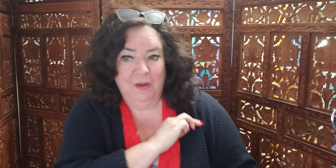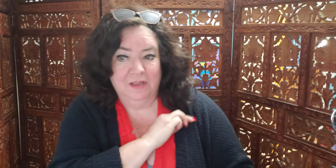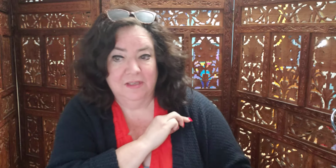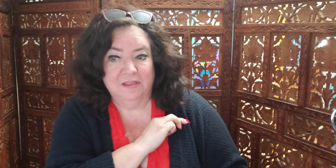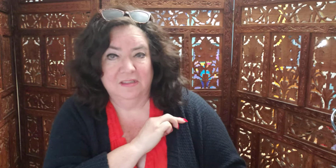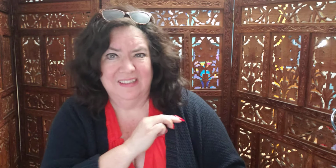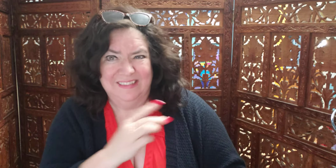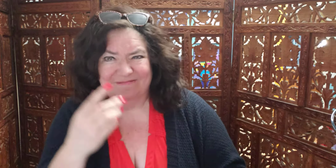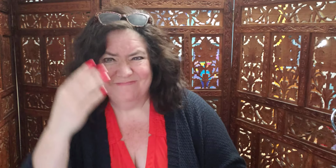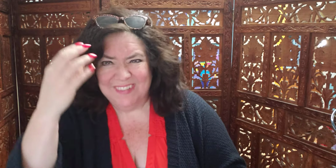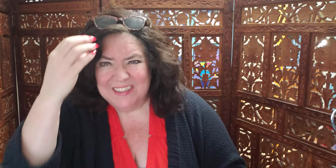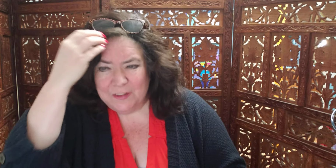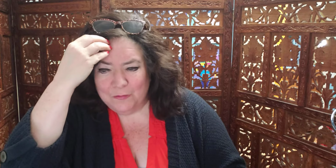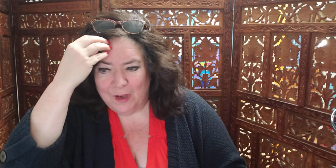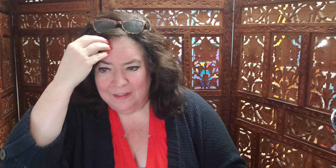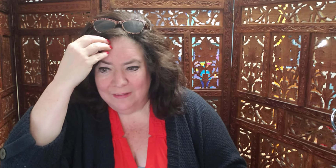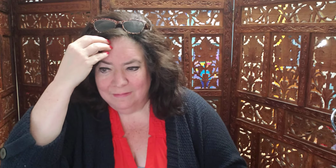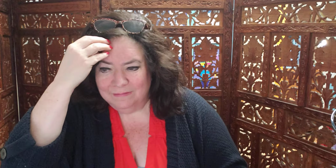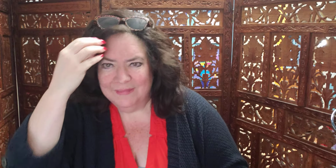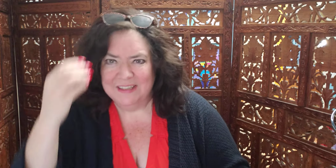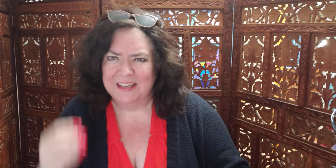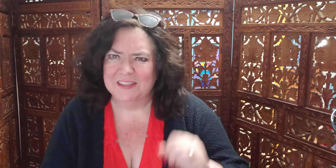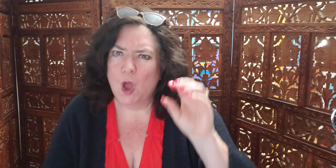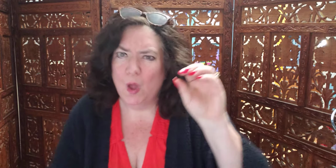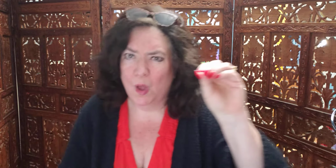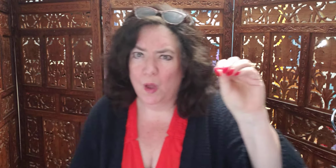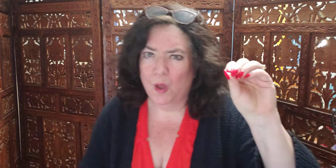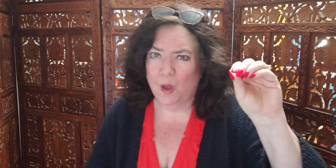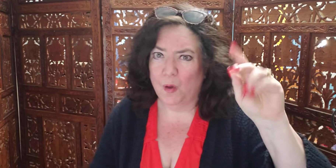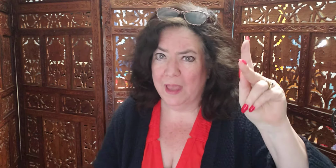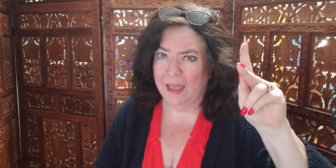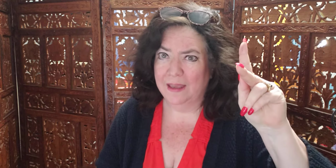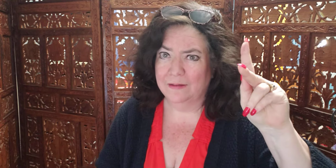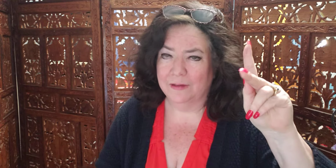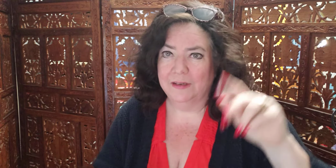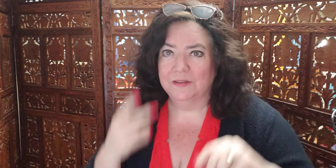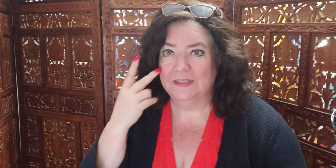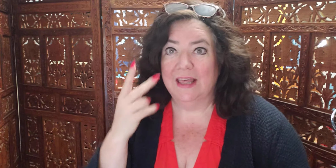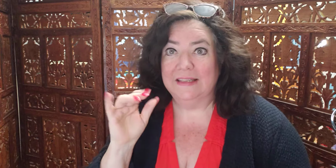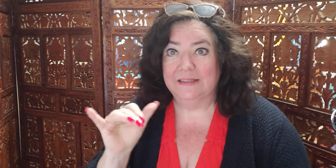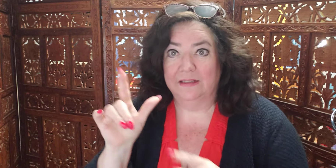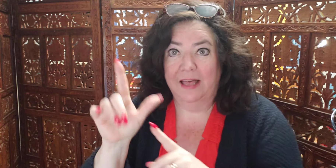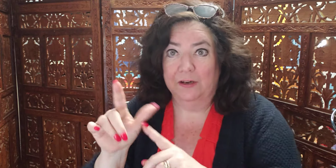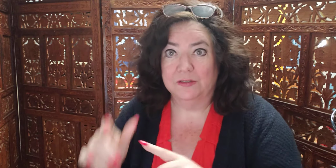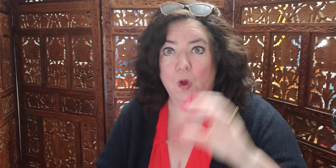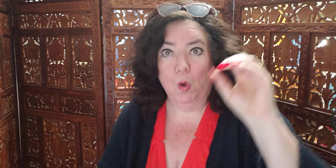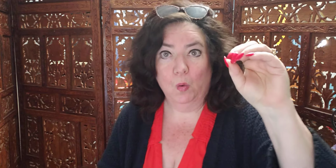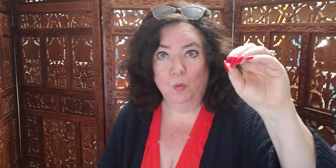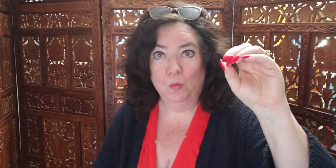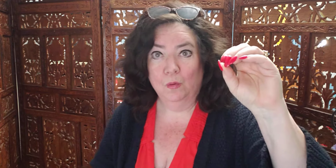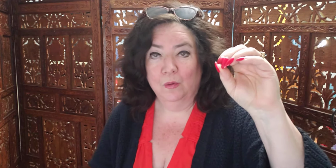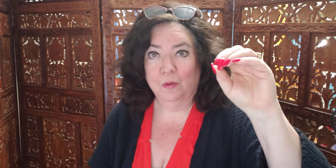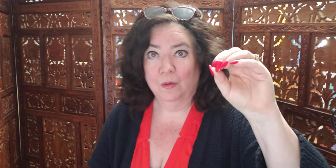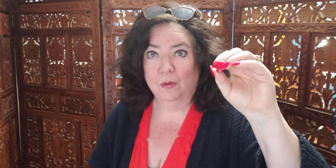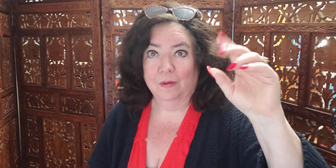Marianne says, it's at the front. He says, okay. And you'll see that's the letters, O,